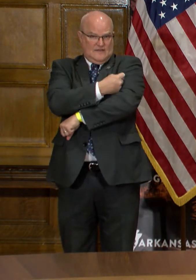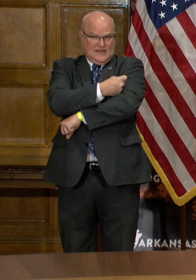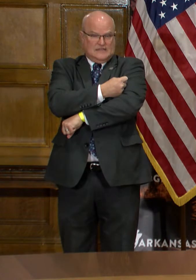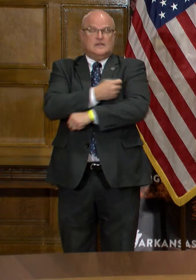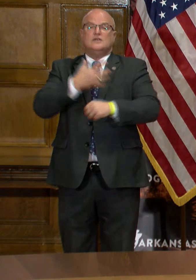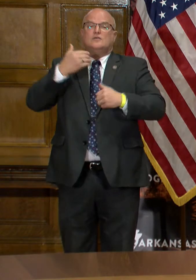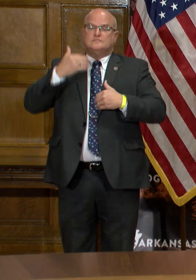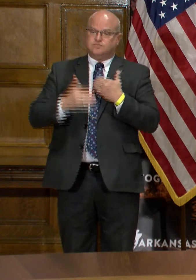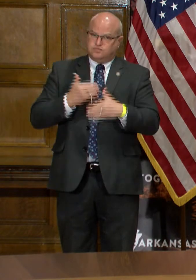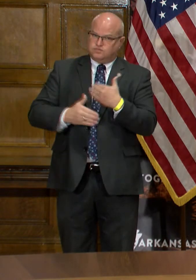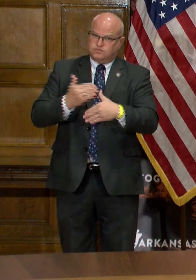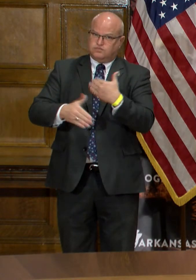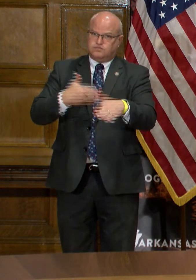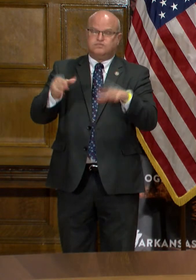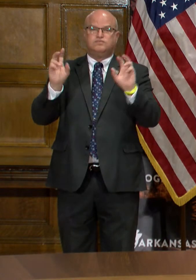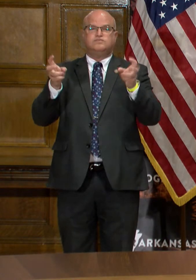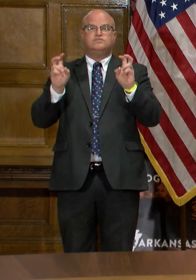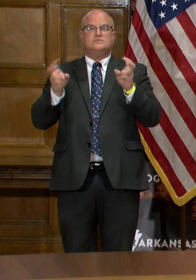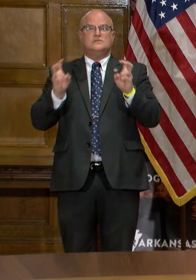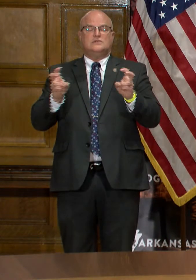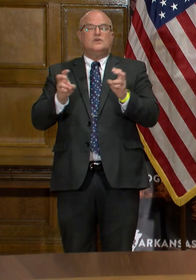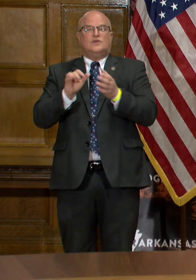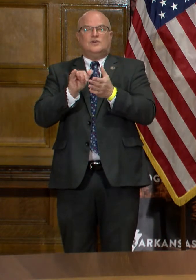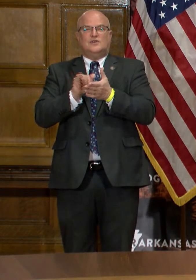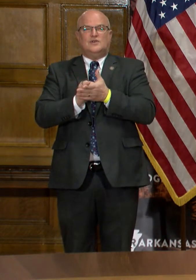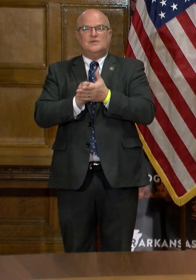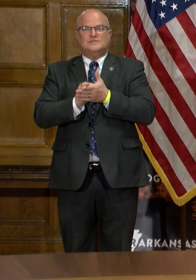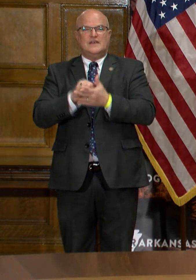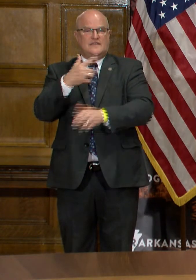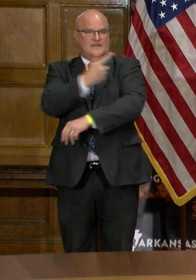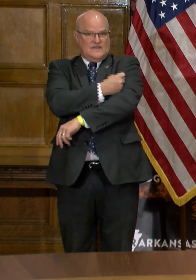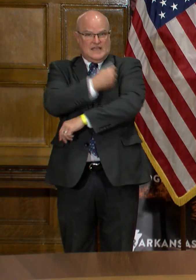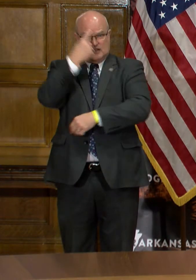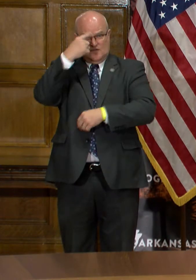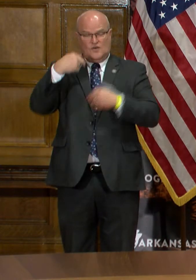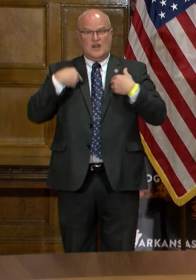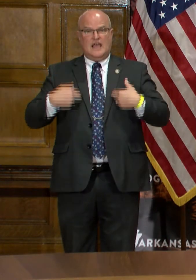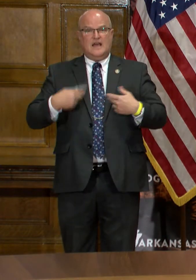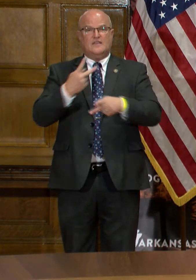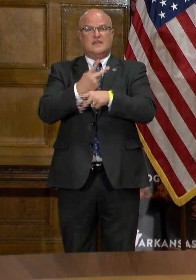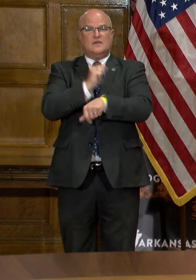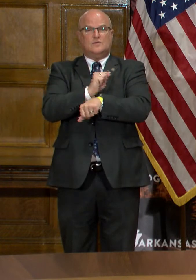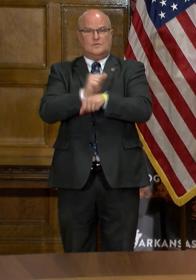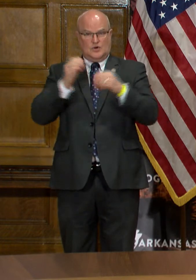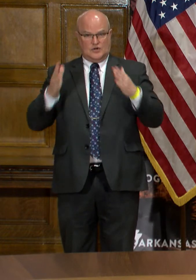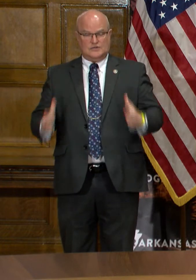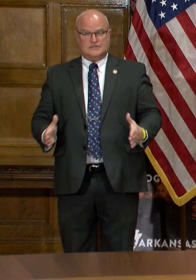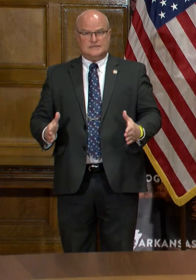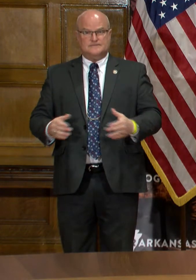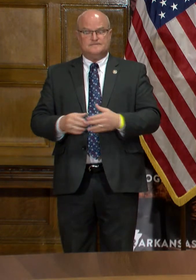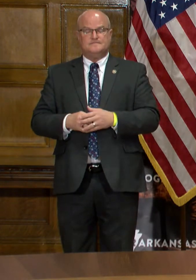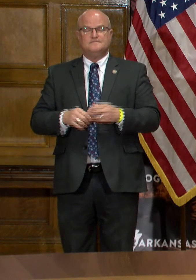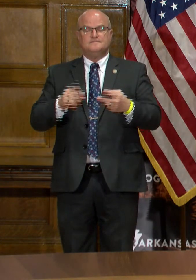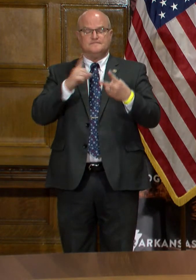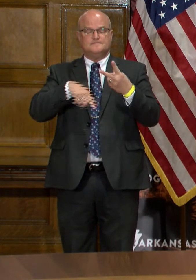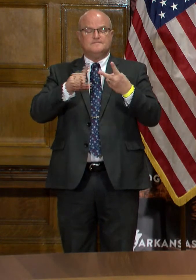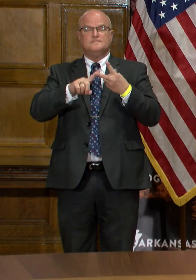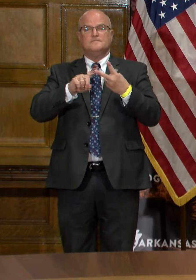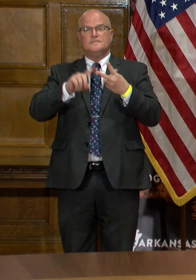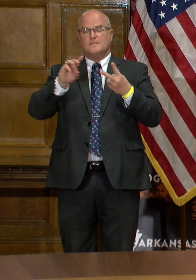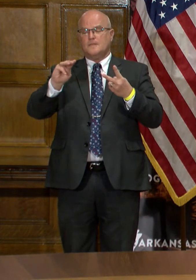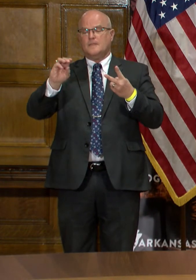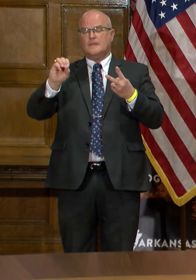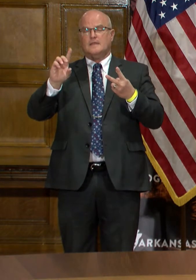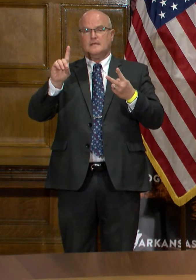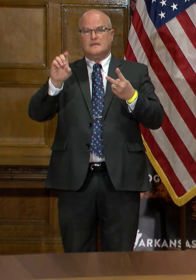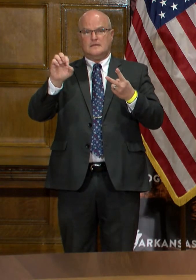moving quickly in terms of the vaccine for our healthcare workers. The Moderna vaccine has